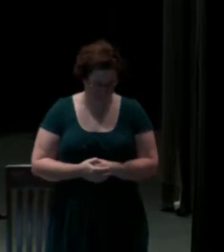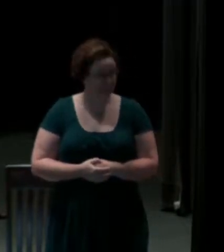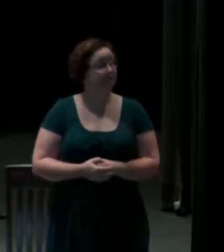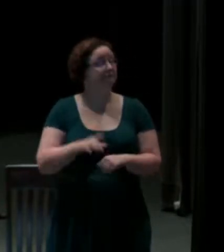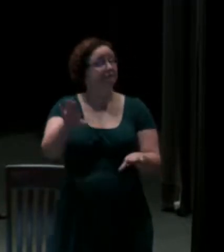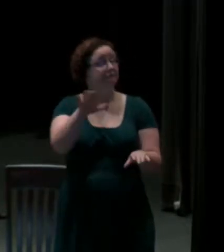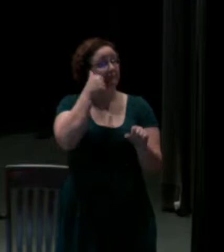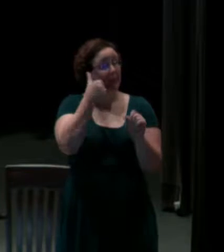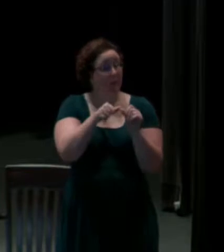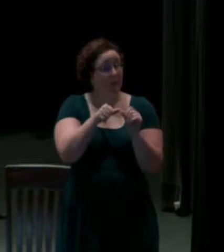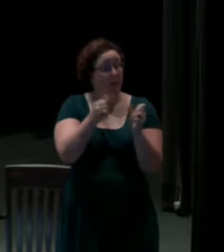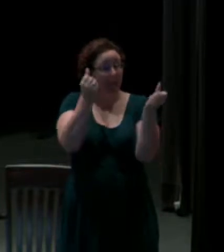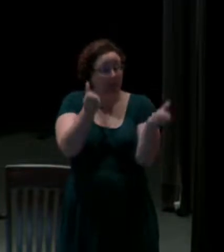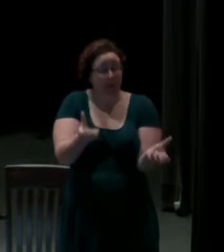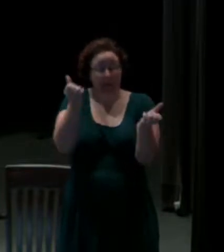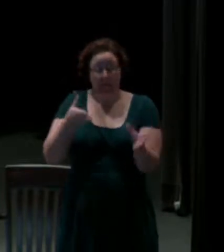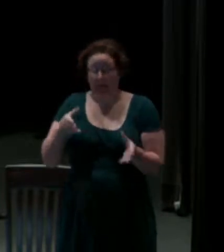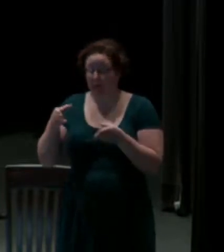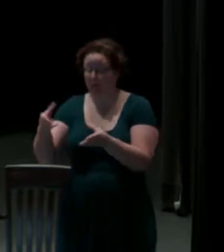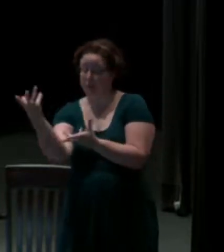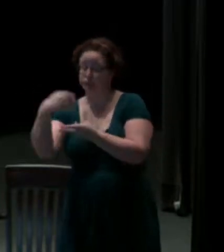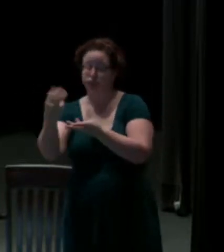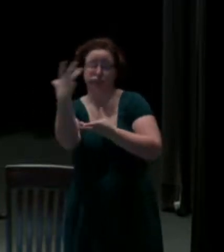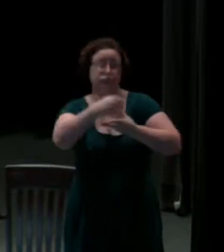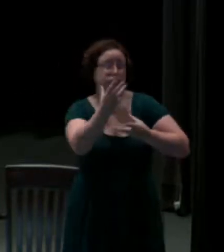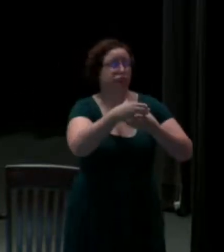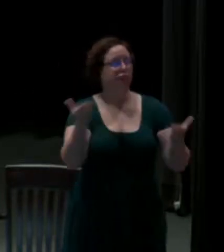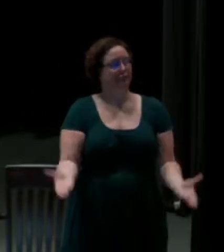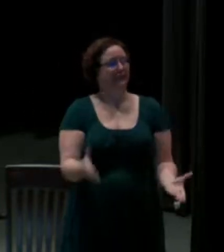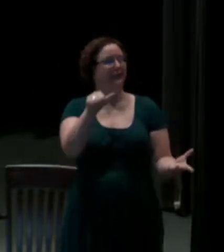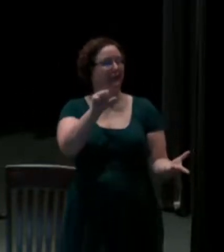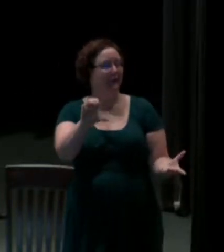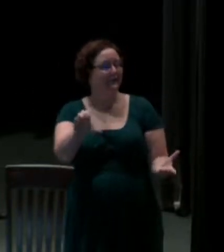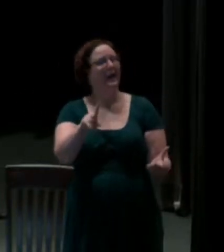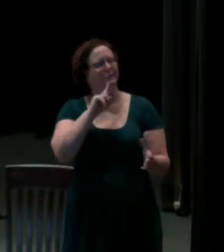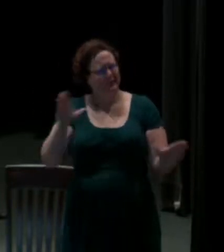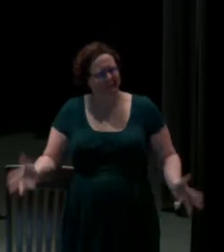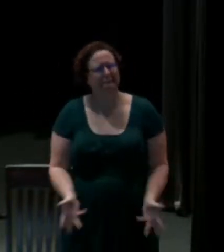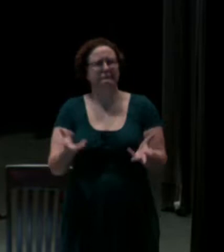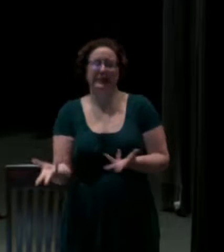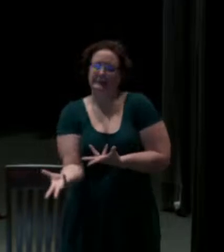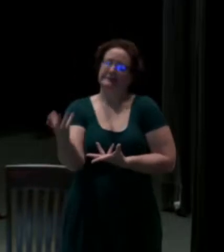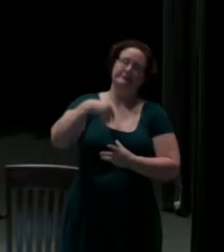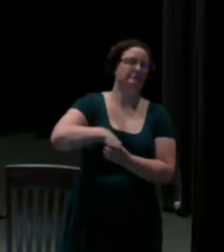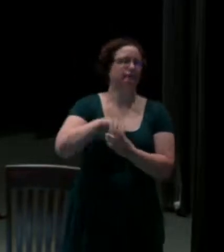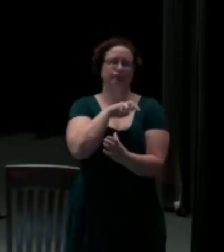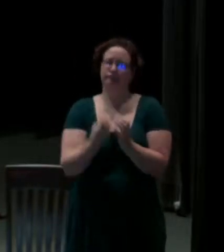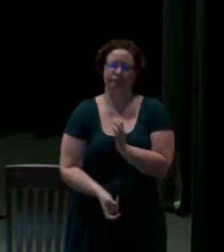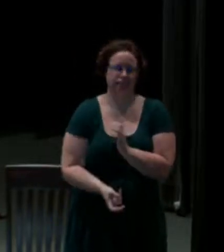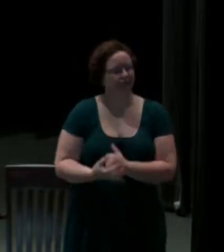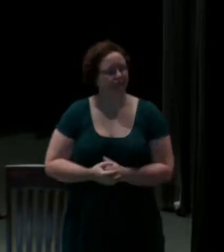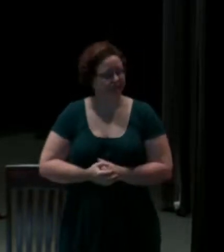Just remember that there will be so very many ways for you to get involved here at Agnes Scott, and we definitely encourage you to do that. Get involved.